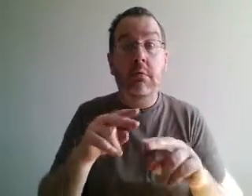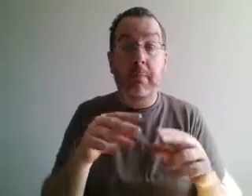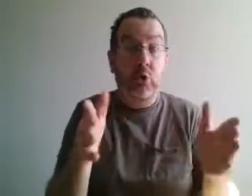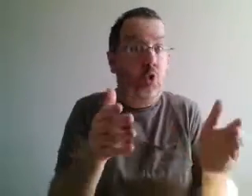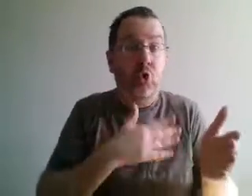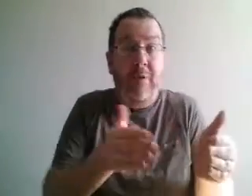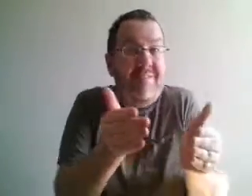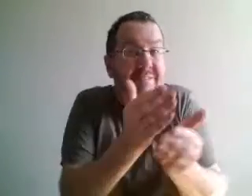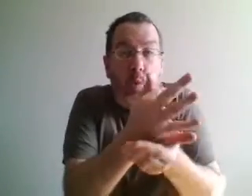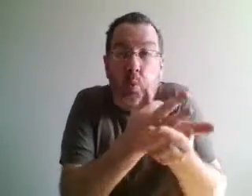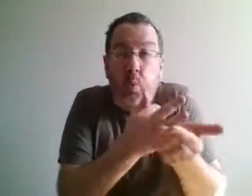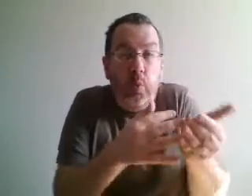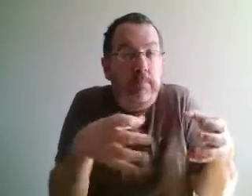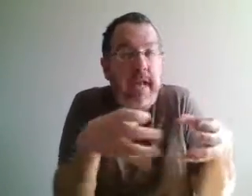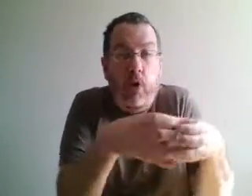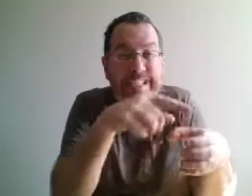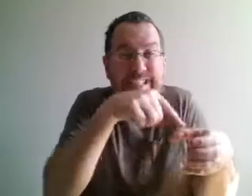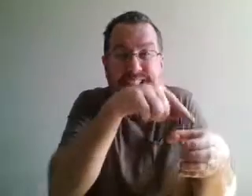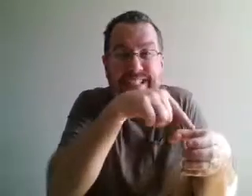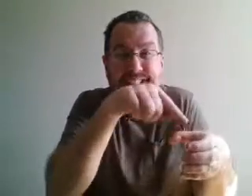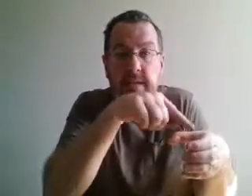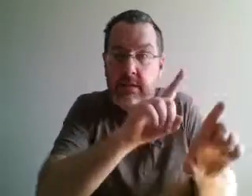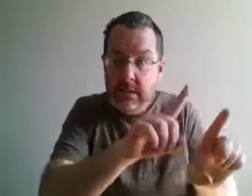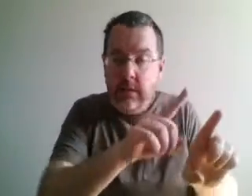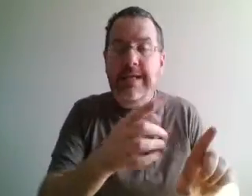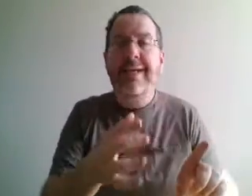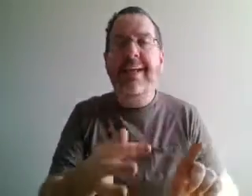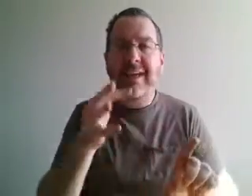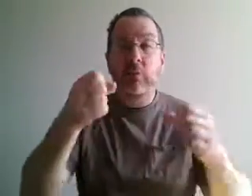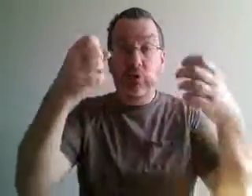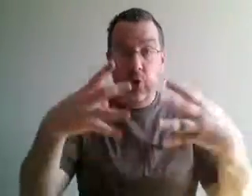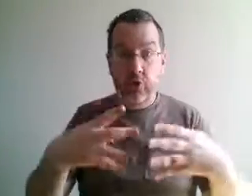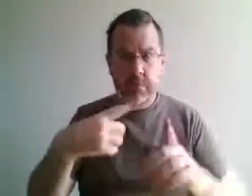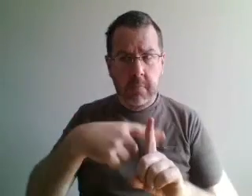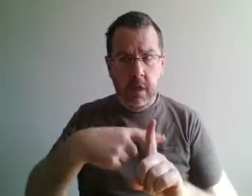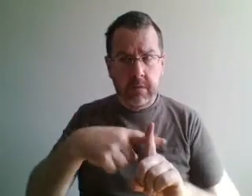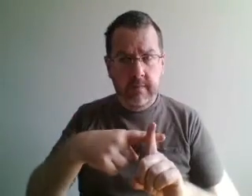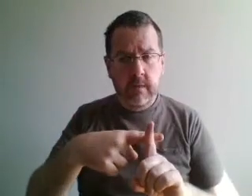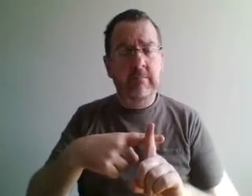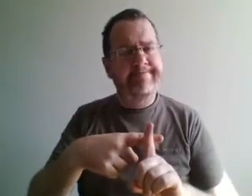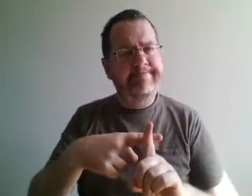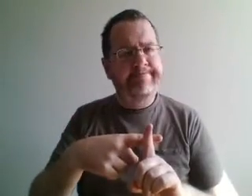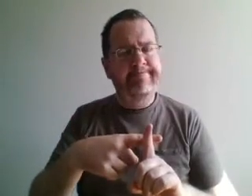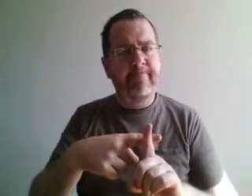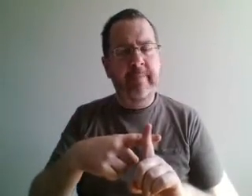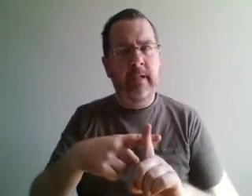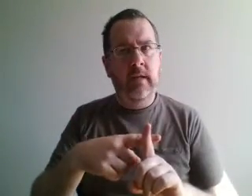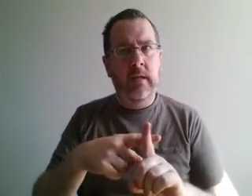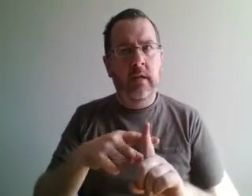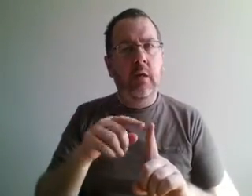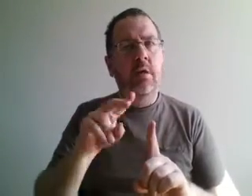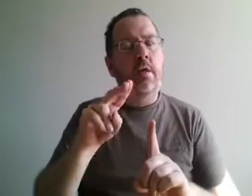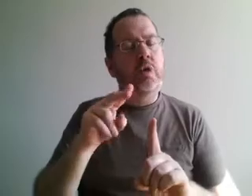and that's why if you test positive, you maintain a contact with your GP